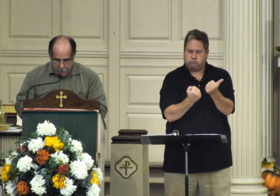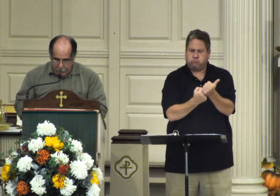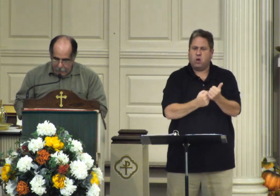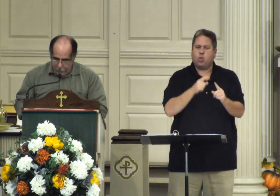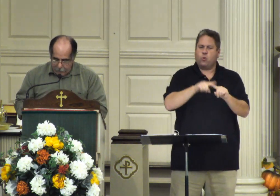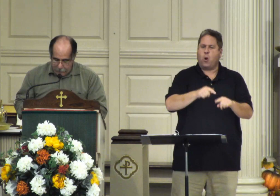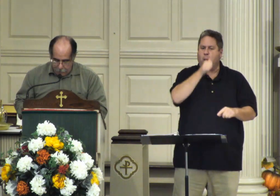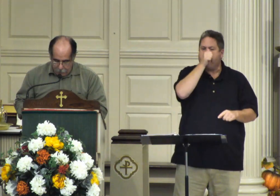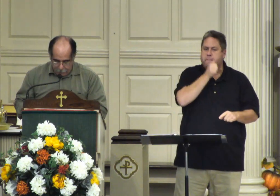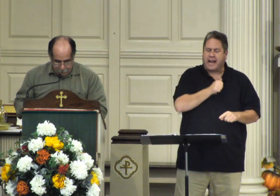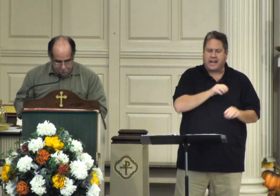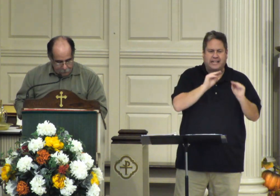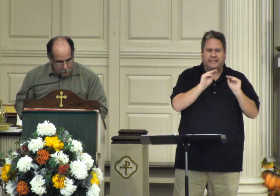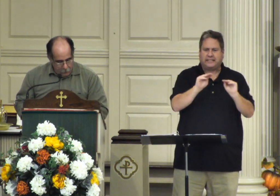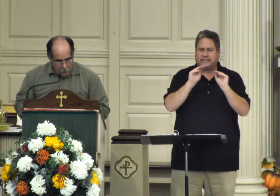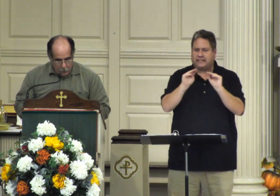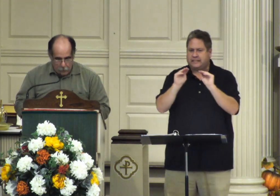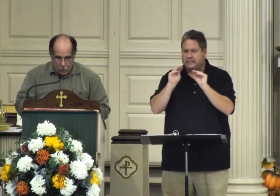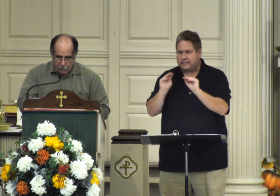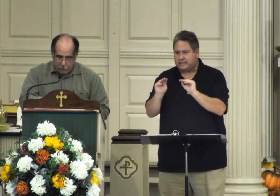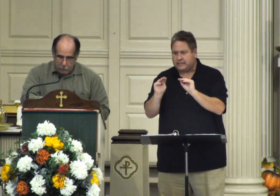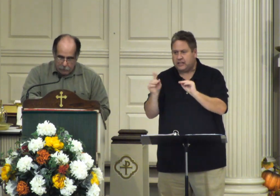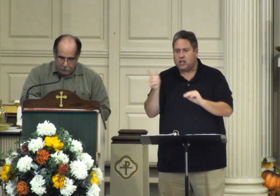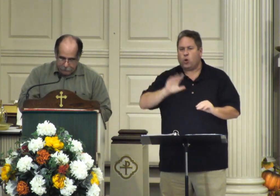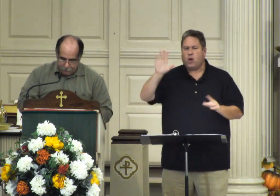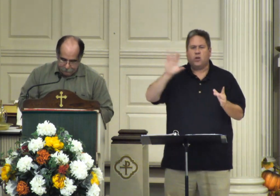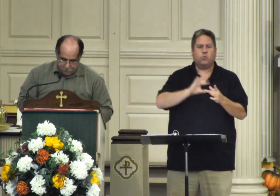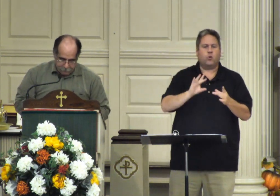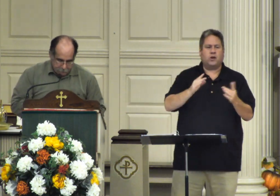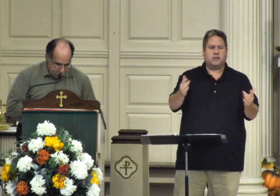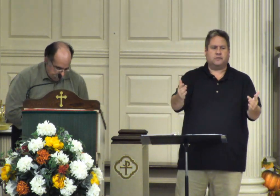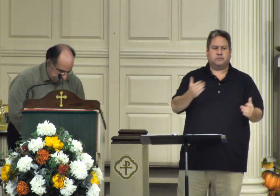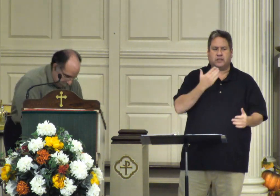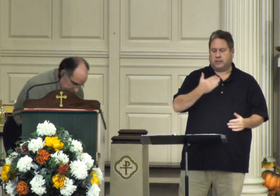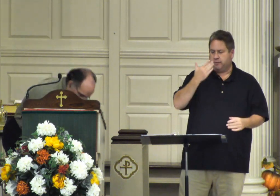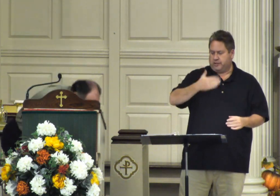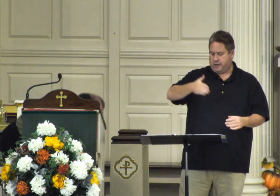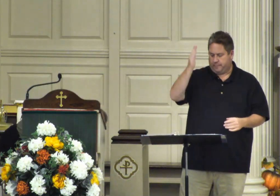patience and teaching. The word of the Lord.